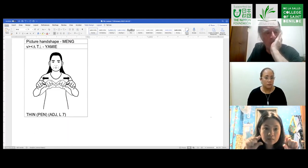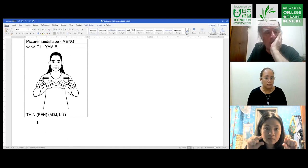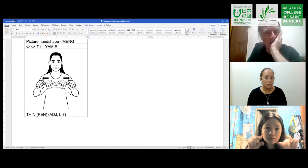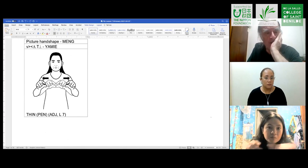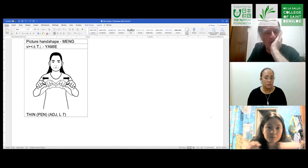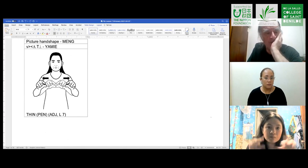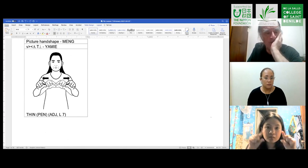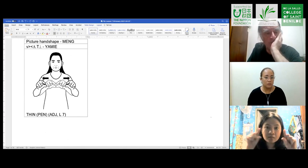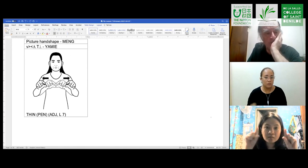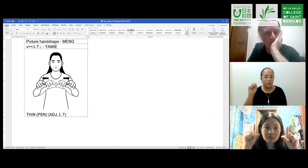Okay.